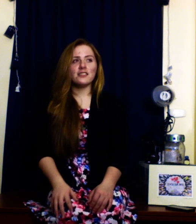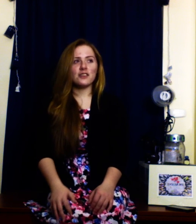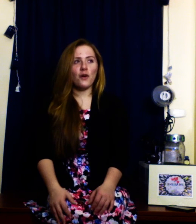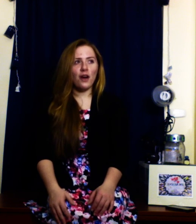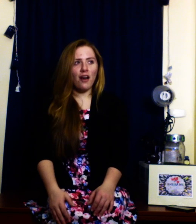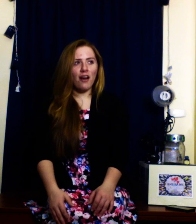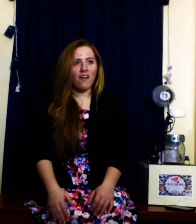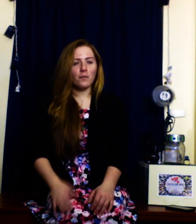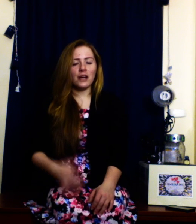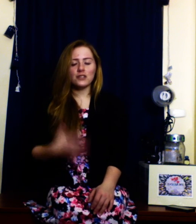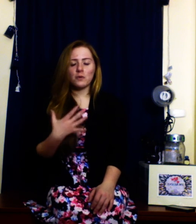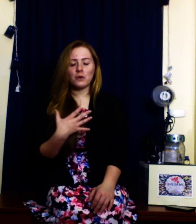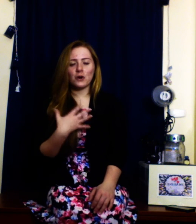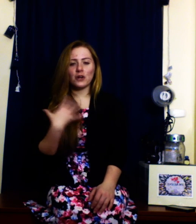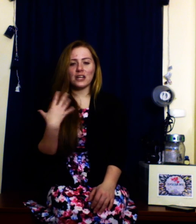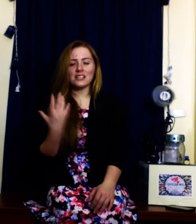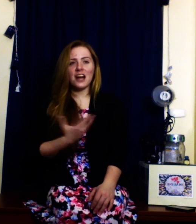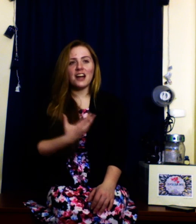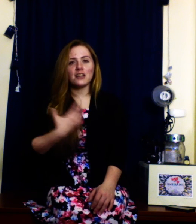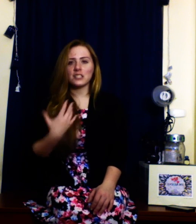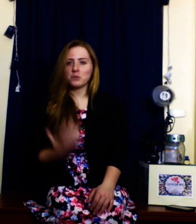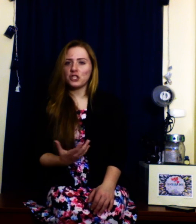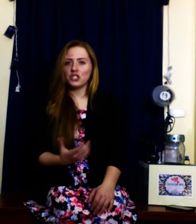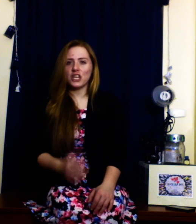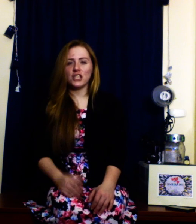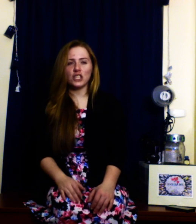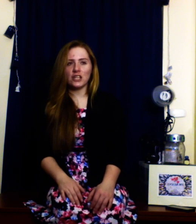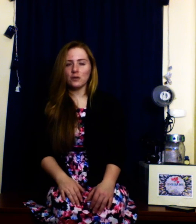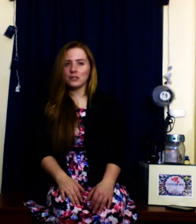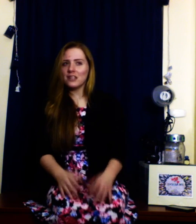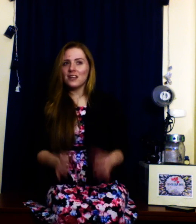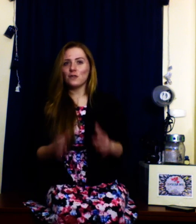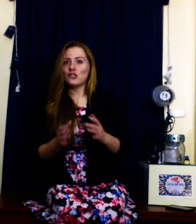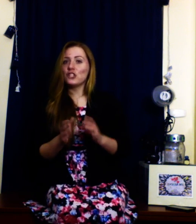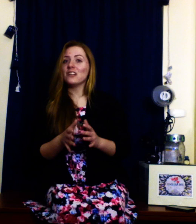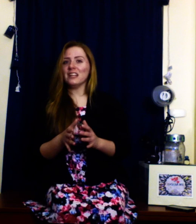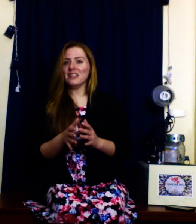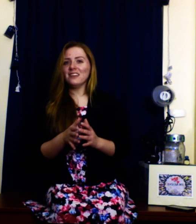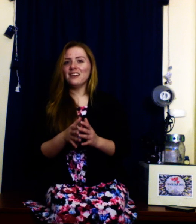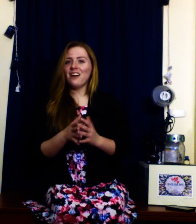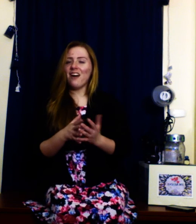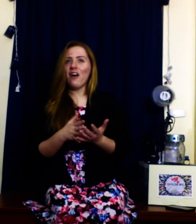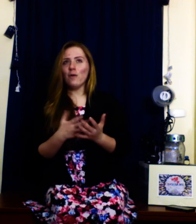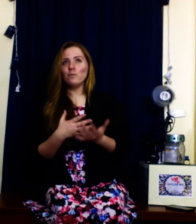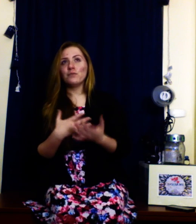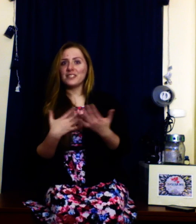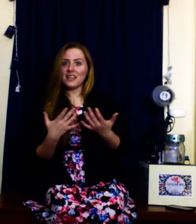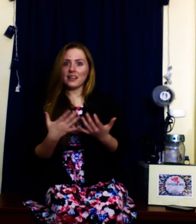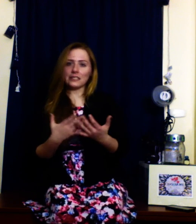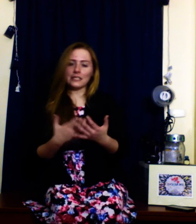so I just remember her entire expression changing, and it was chilling, to say the